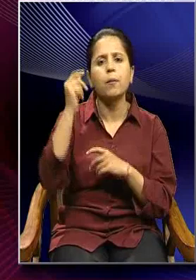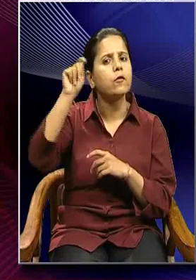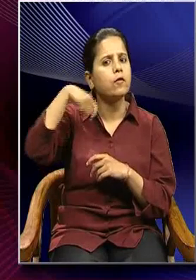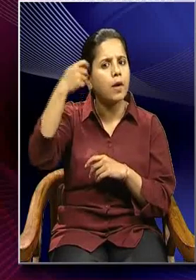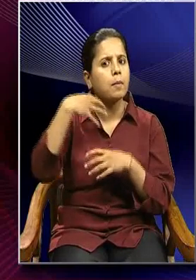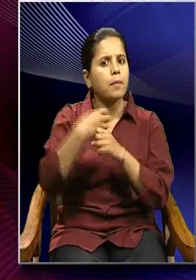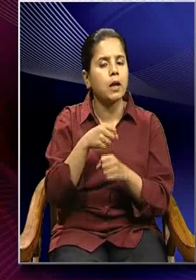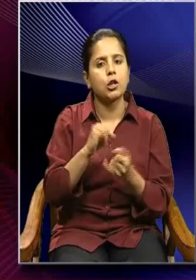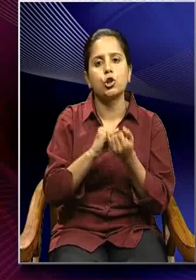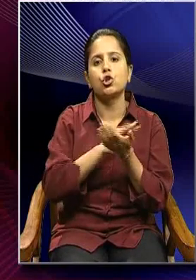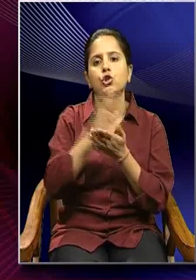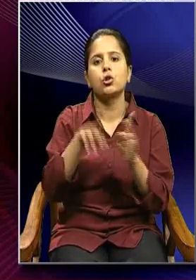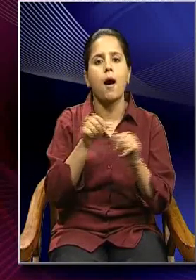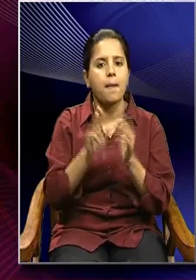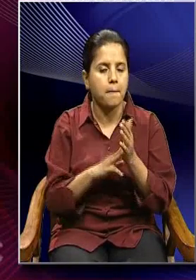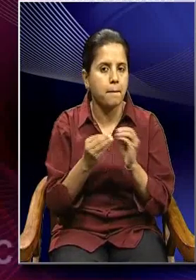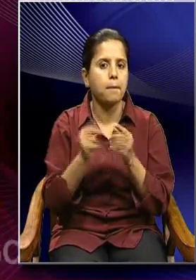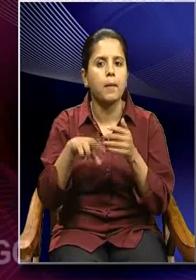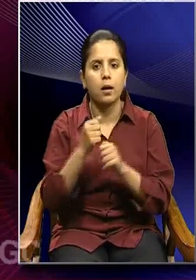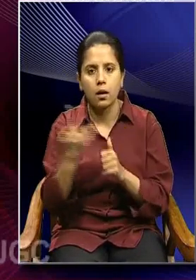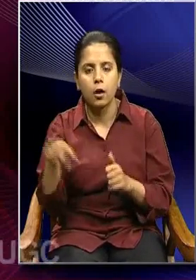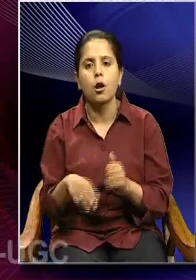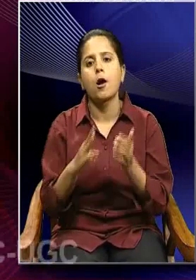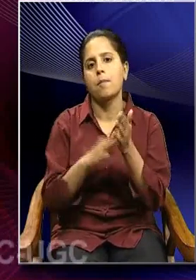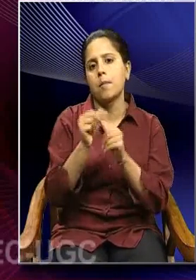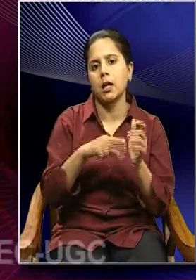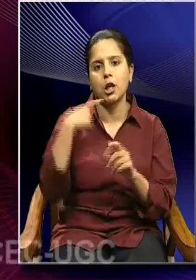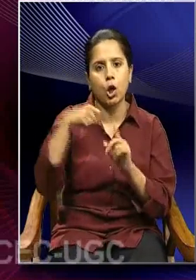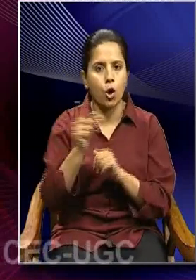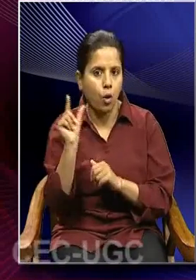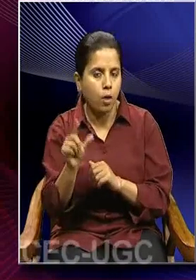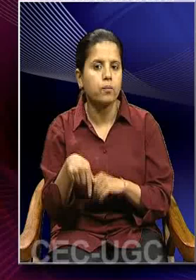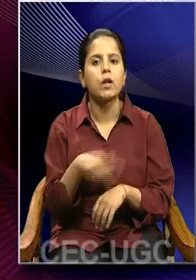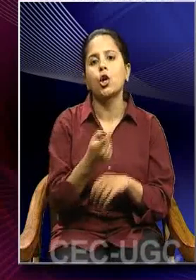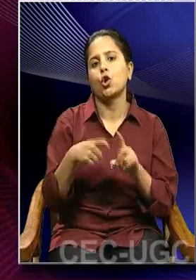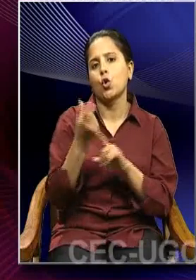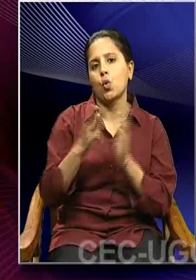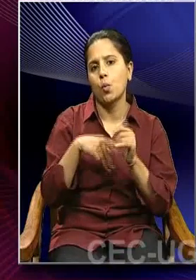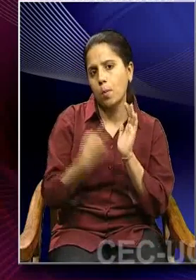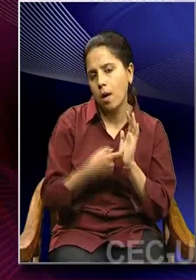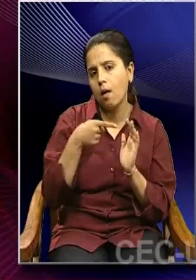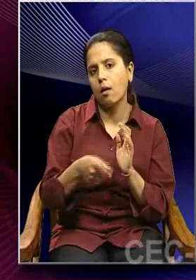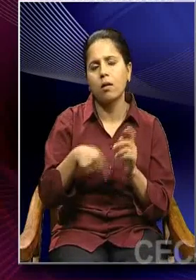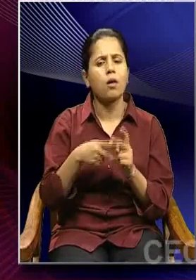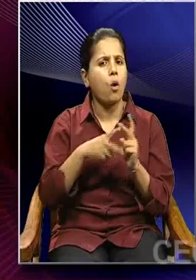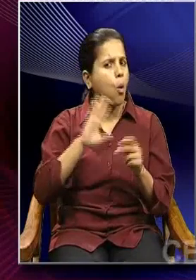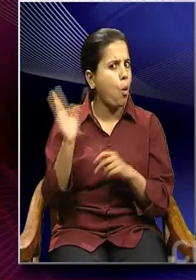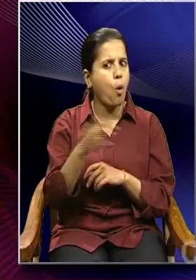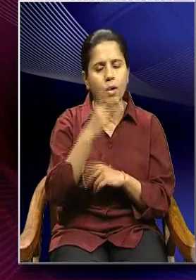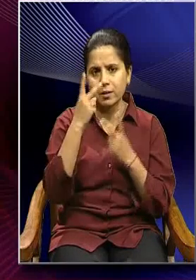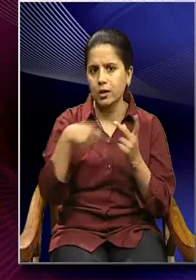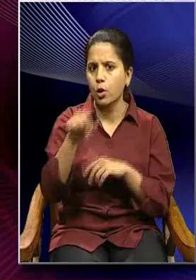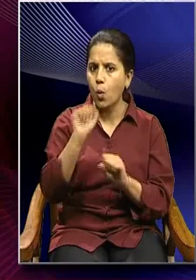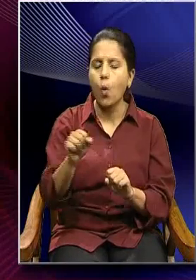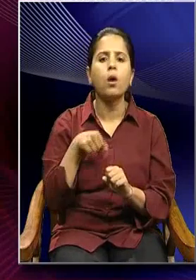filmmakers like Shyam Benegal as well as Mani Kaul, Kumar Sahani, Govind Nihalani, all of them, they made their